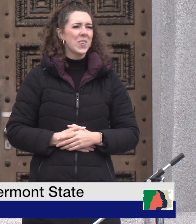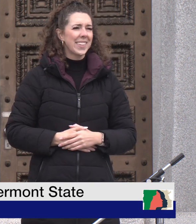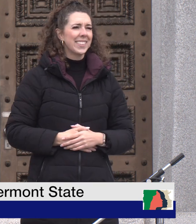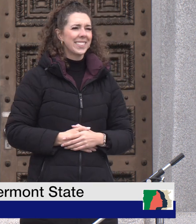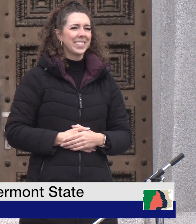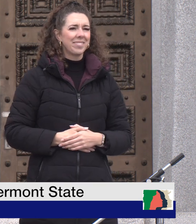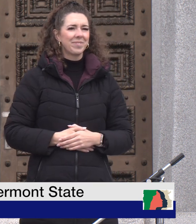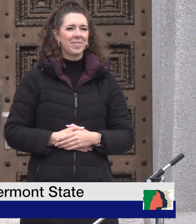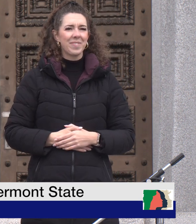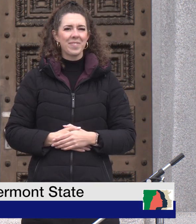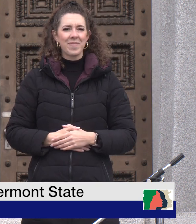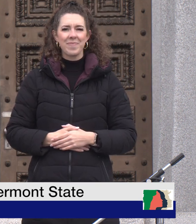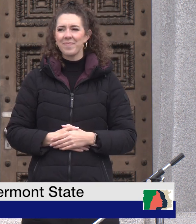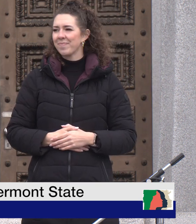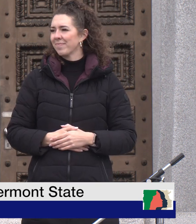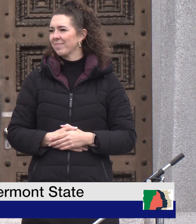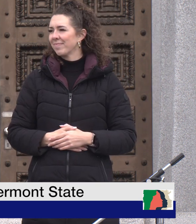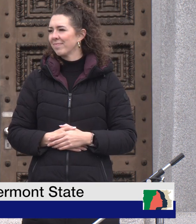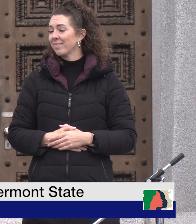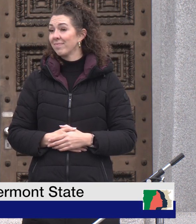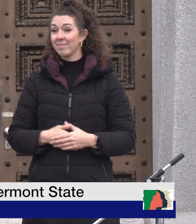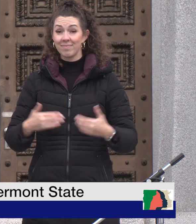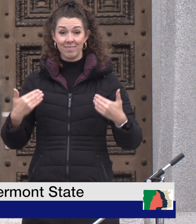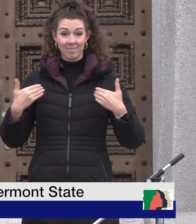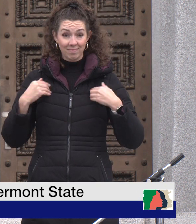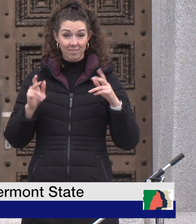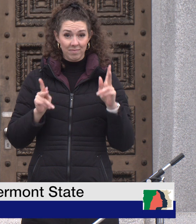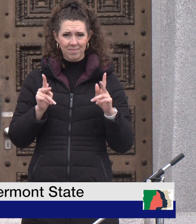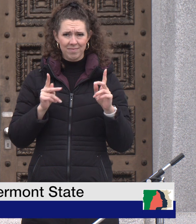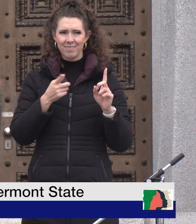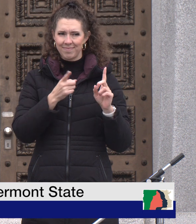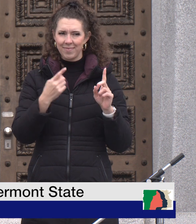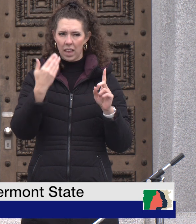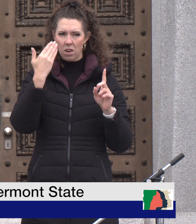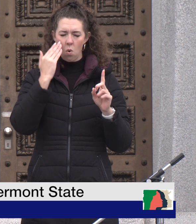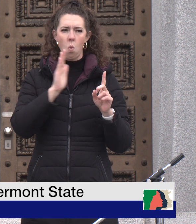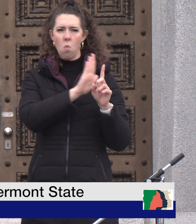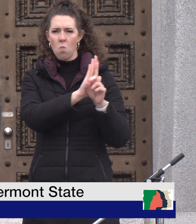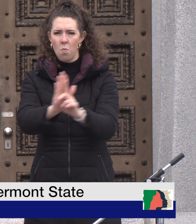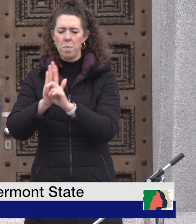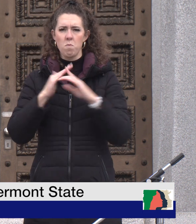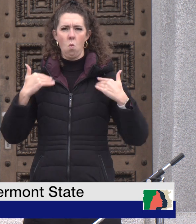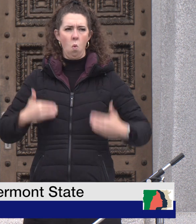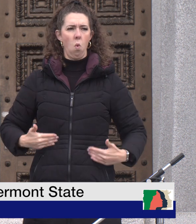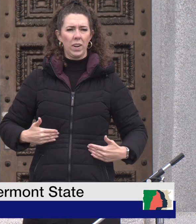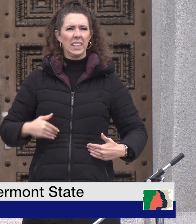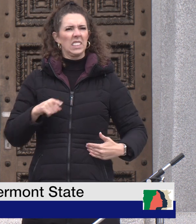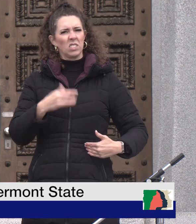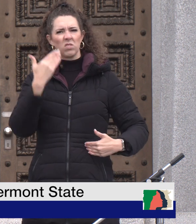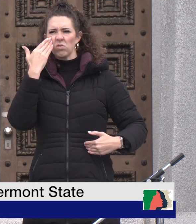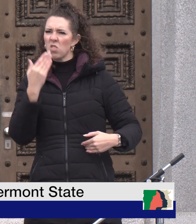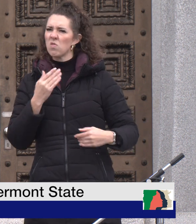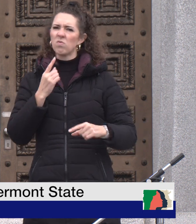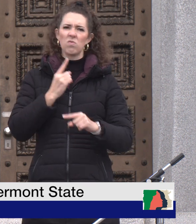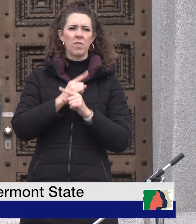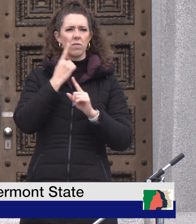We believe that young people know their bodies and what is right for them.